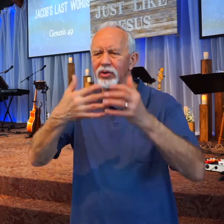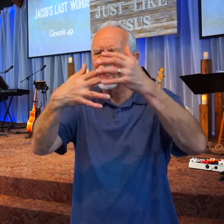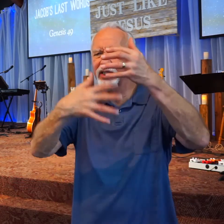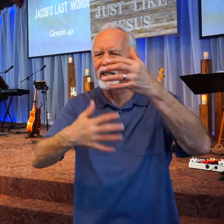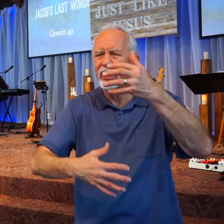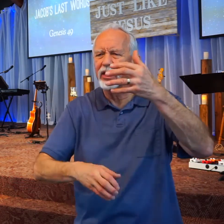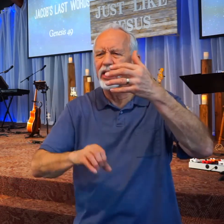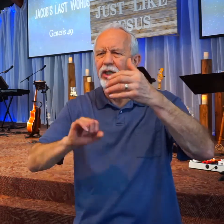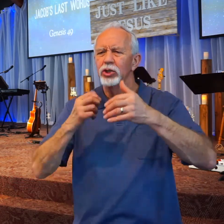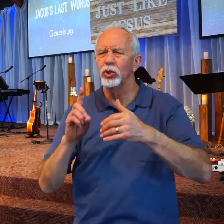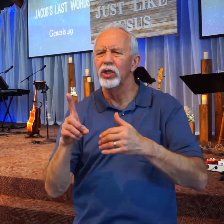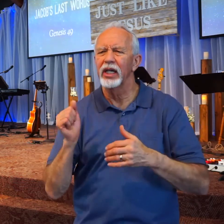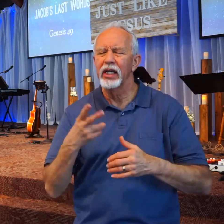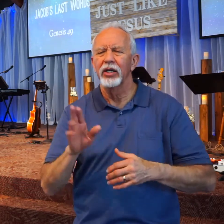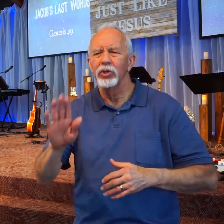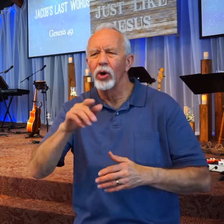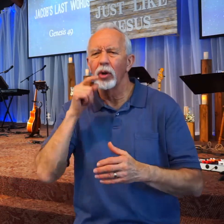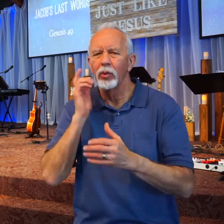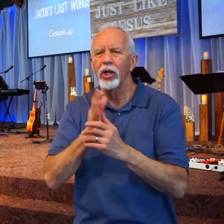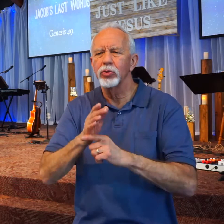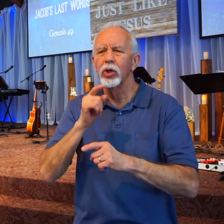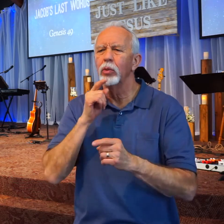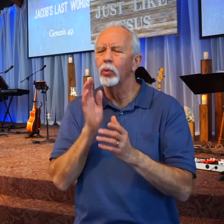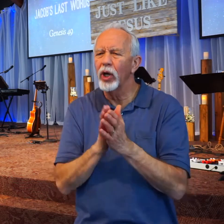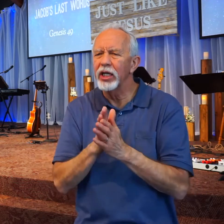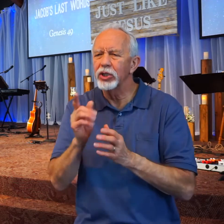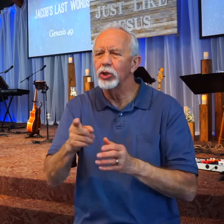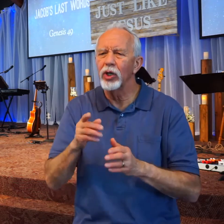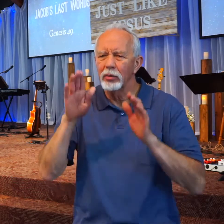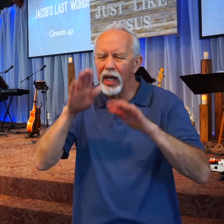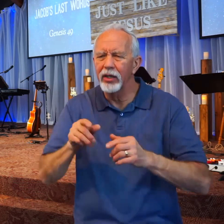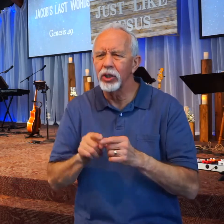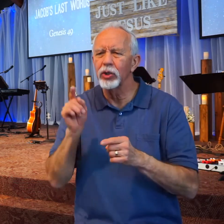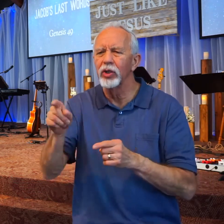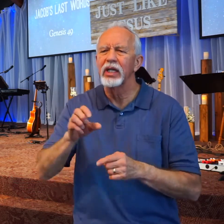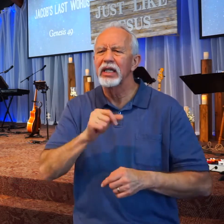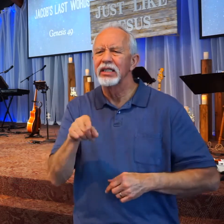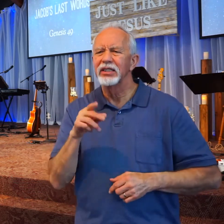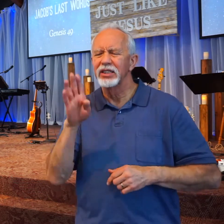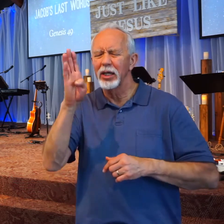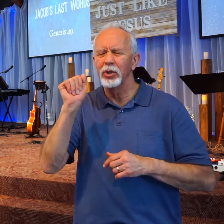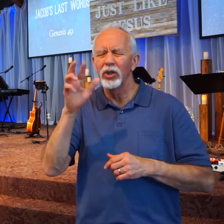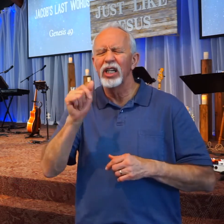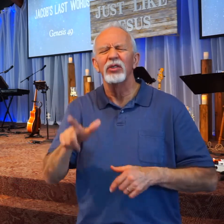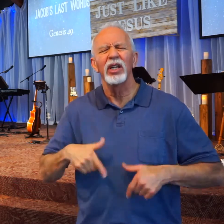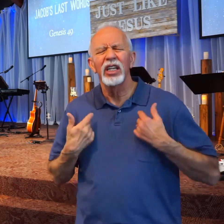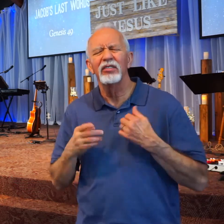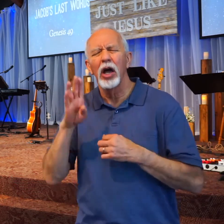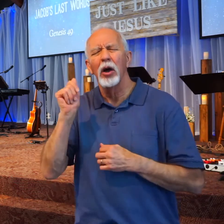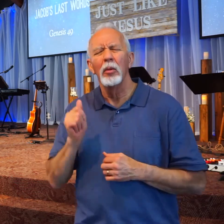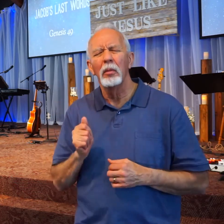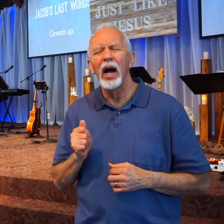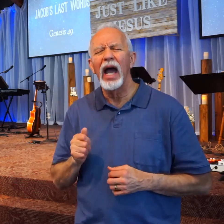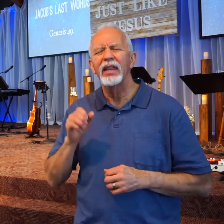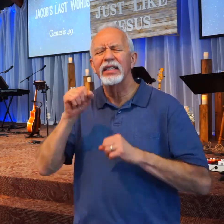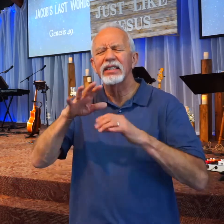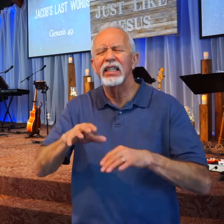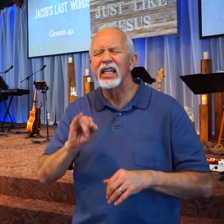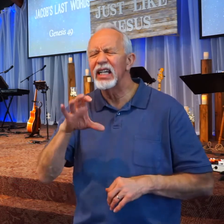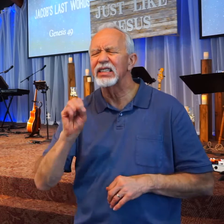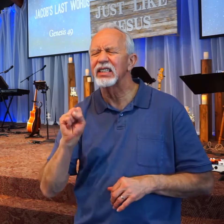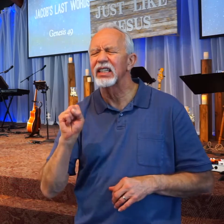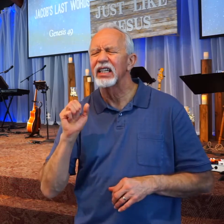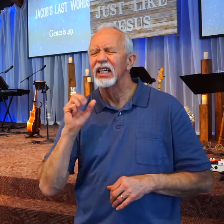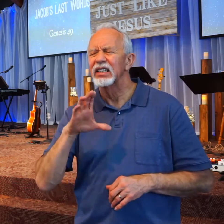list. Judah, your brothers will praise you and bow to you. And he says, Zebulun, you will live by the sea. And Issachar, that's the one we had a fun